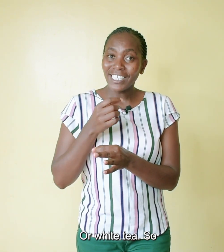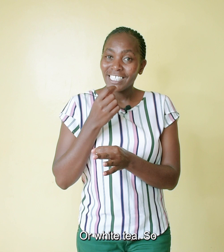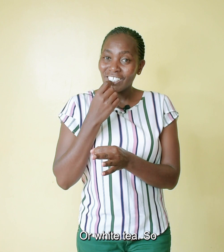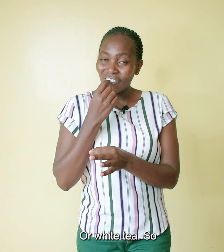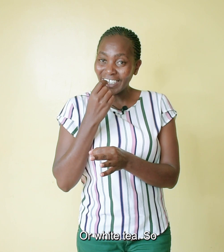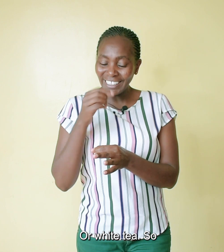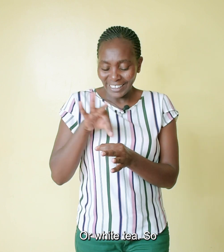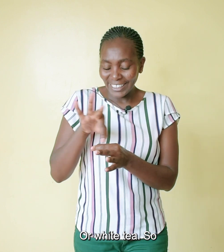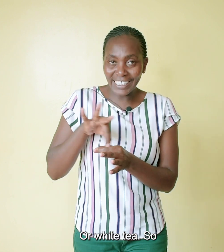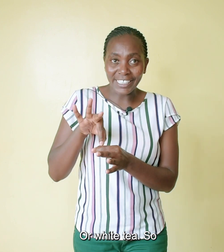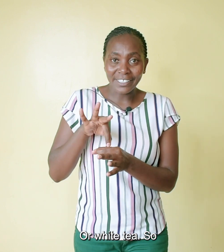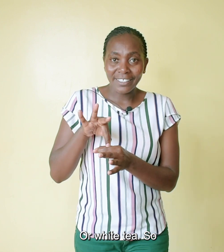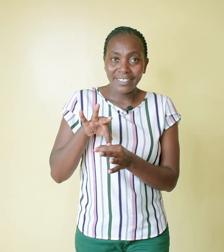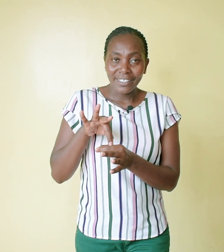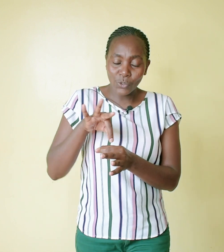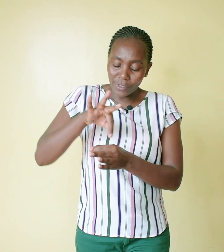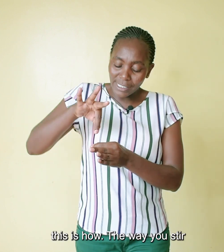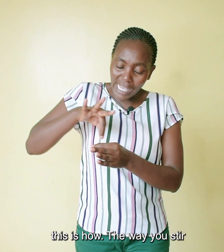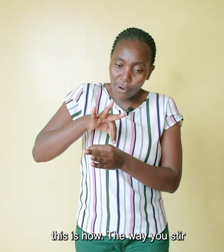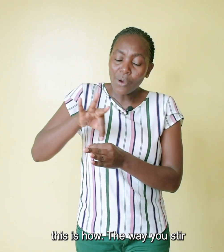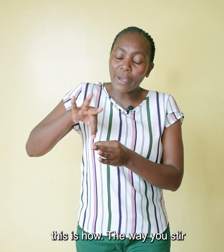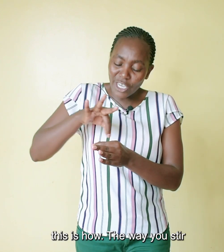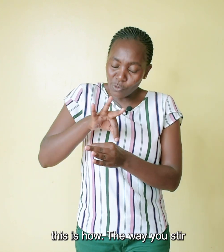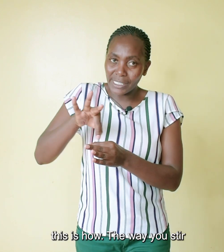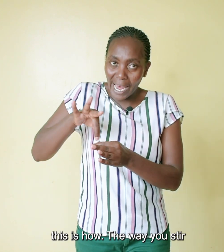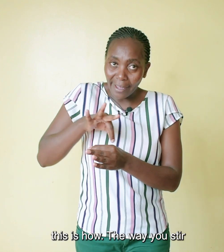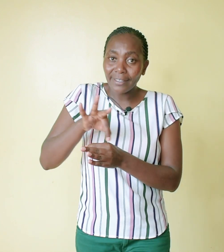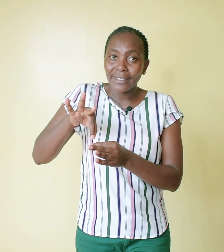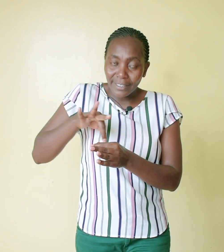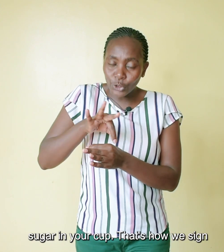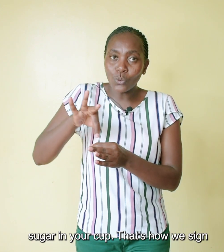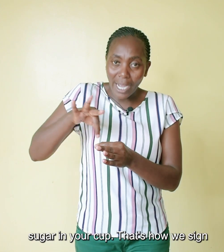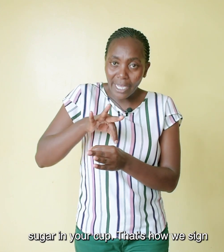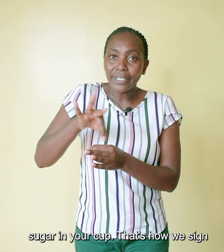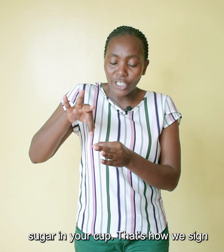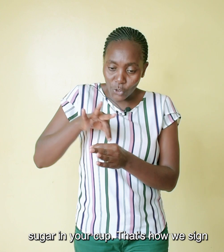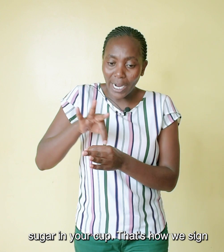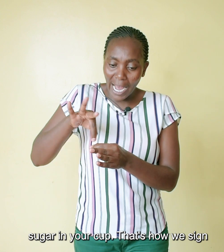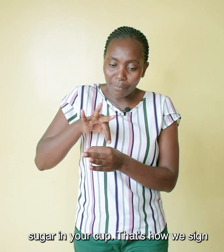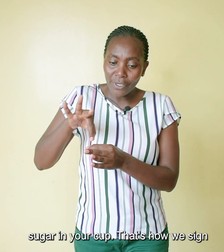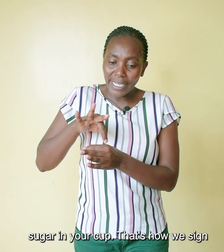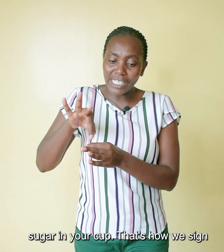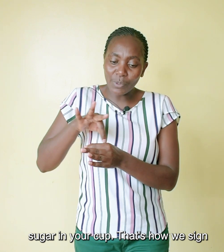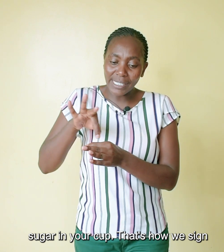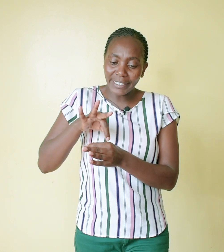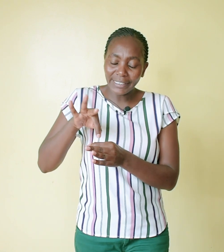or white tea. So this is how, the way you stir sugar in your cup. That's how we sign